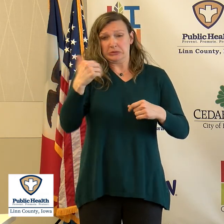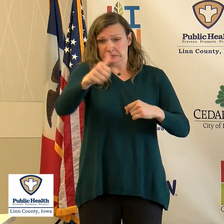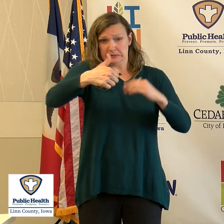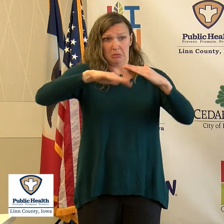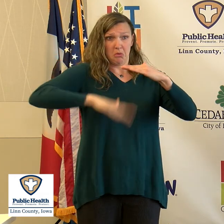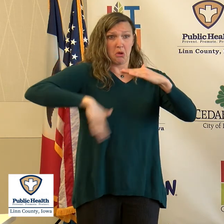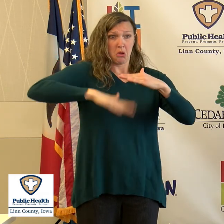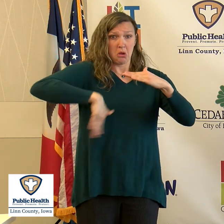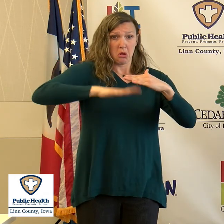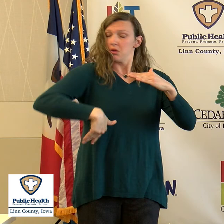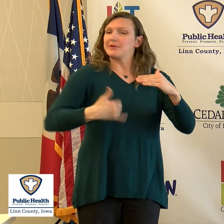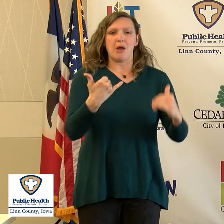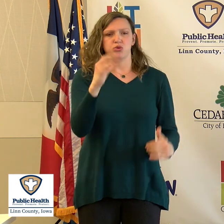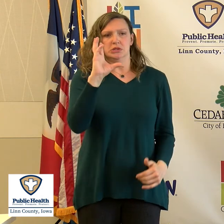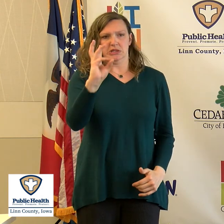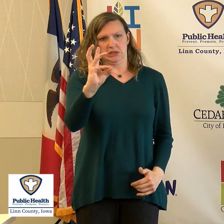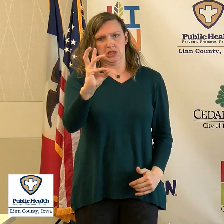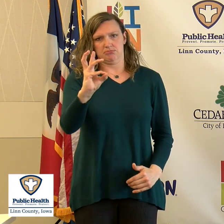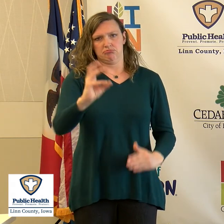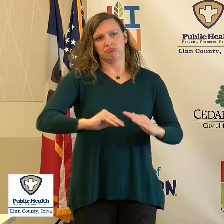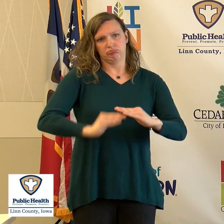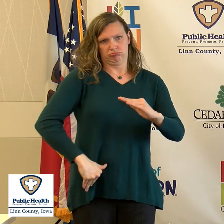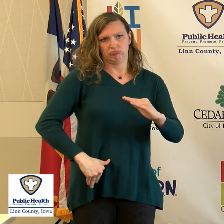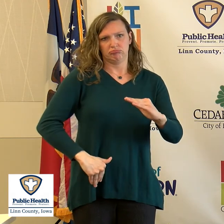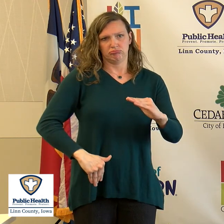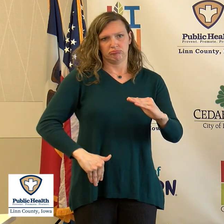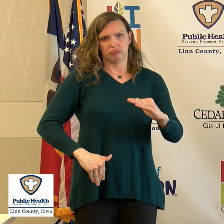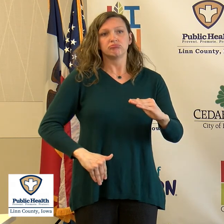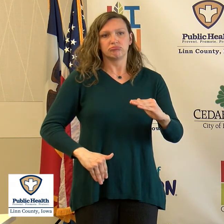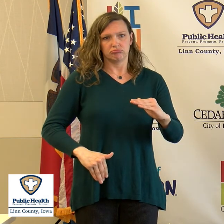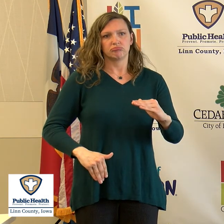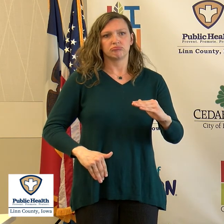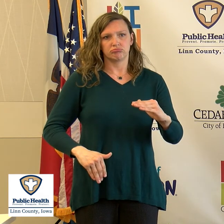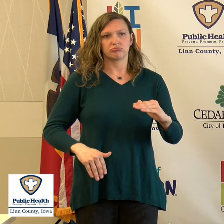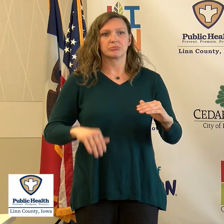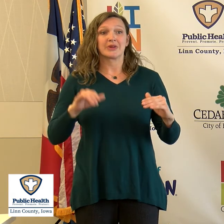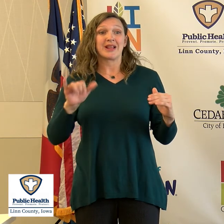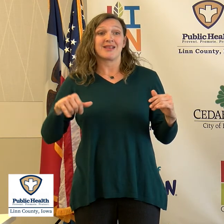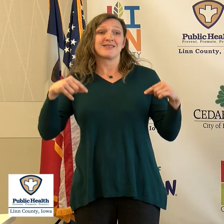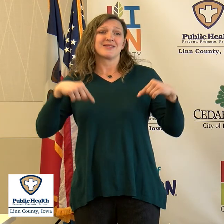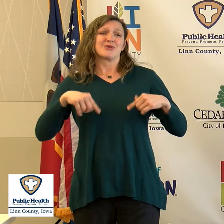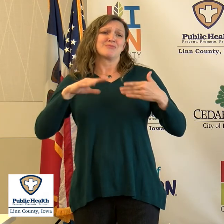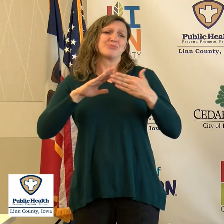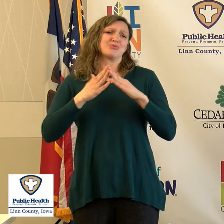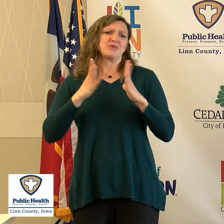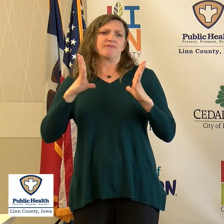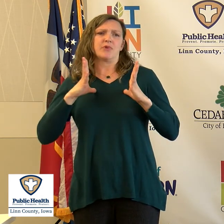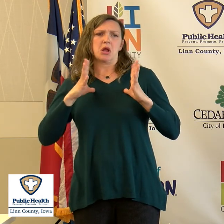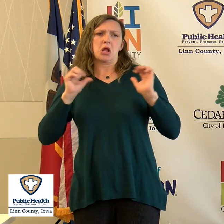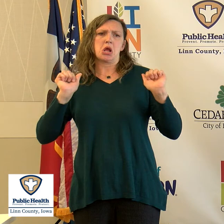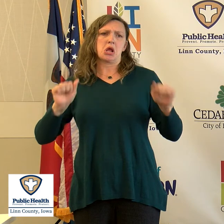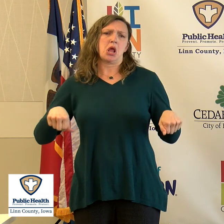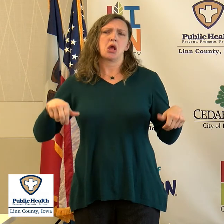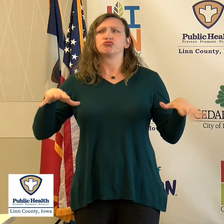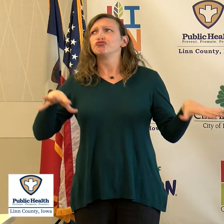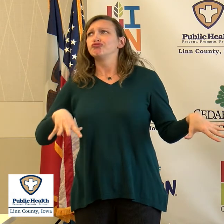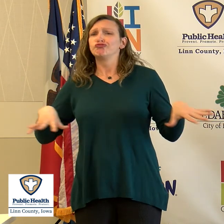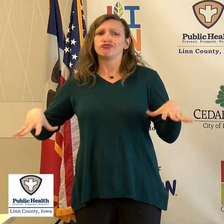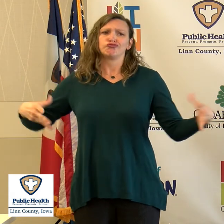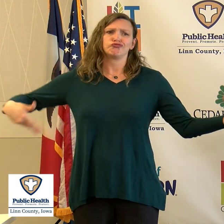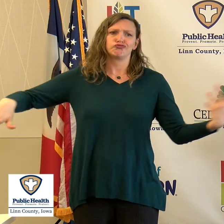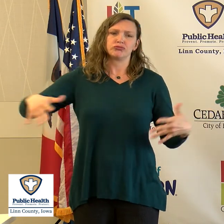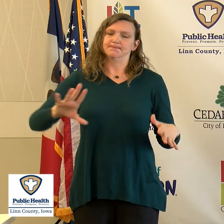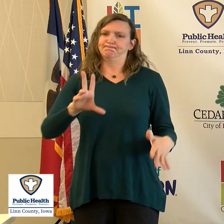neighbors, thinking, well, it's okay to be with other people within our neighborhood, our community. And it's really putting a limit on that, saying